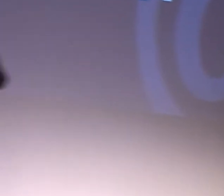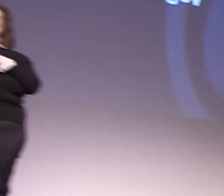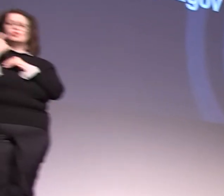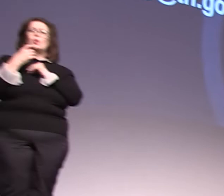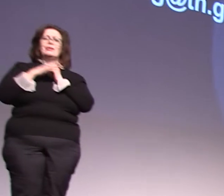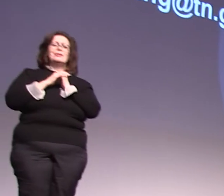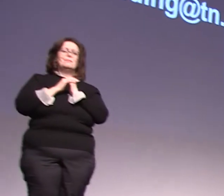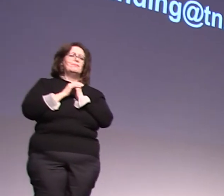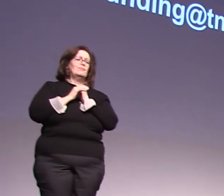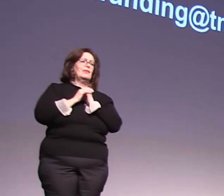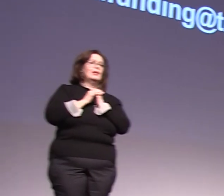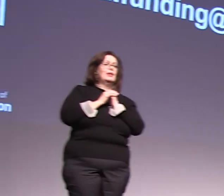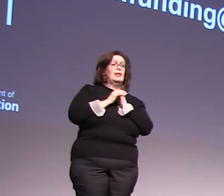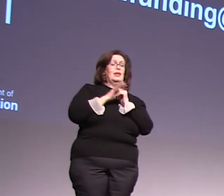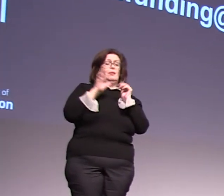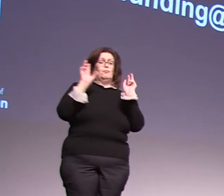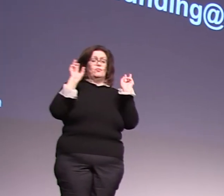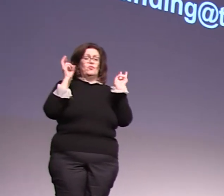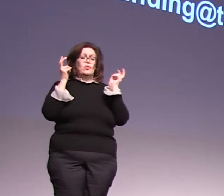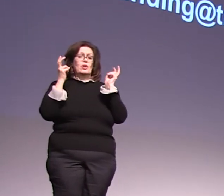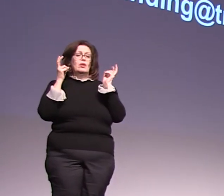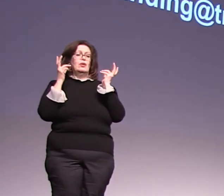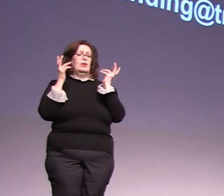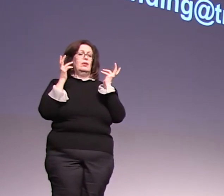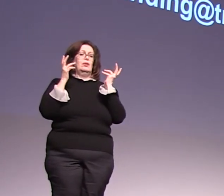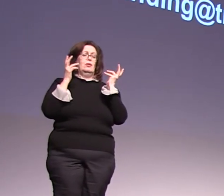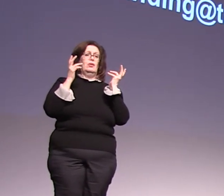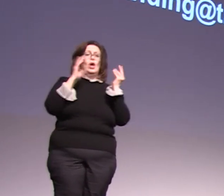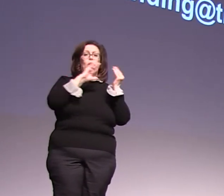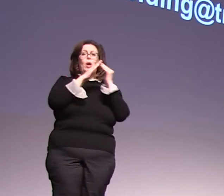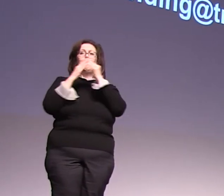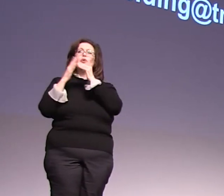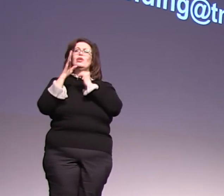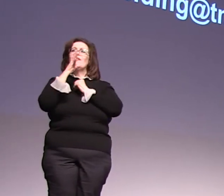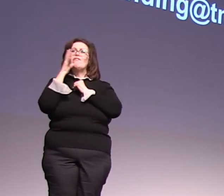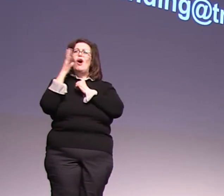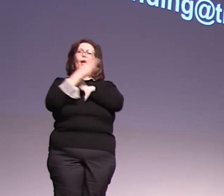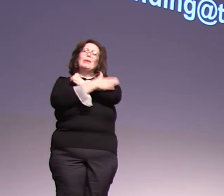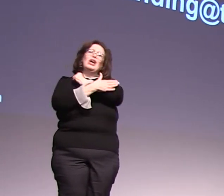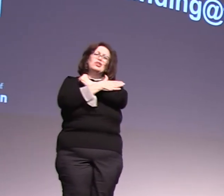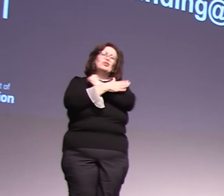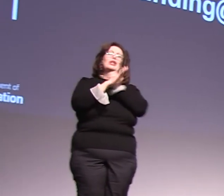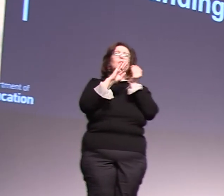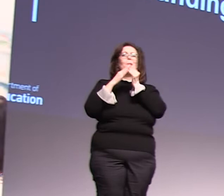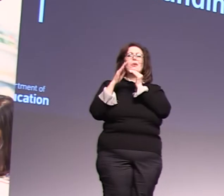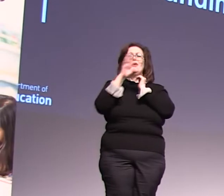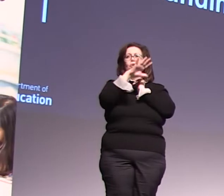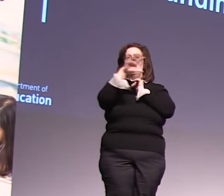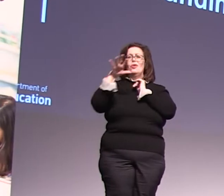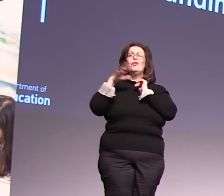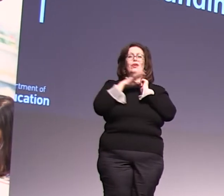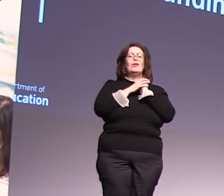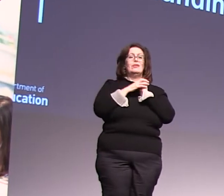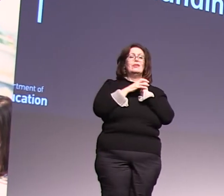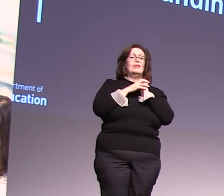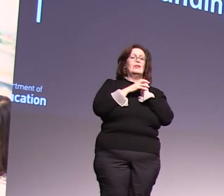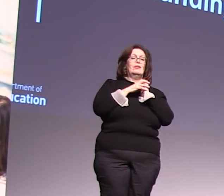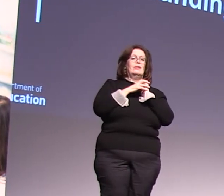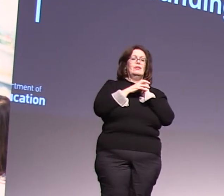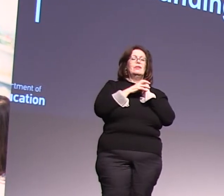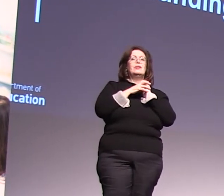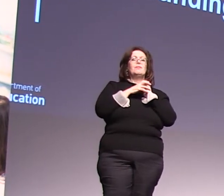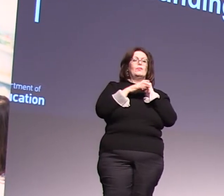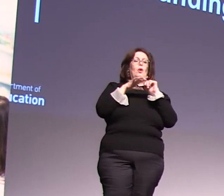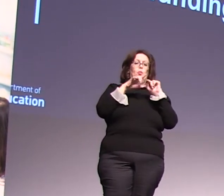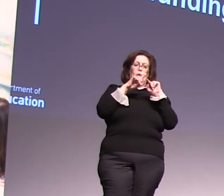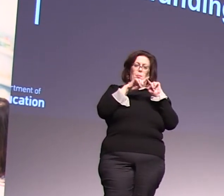accident. In terms of rural communities, this is a great example of what we can talk about in a student-based funding formula. So